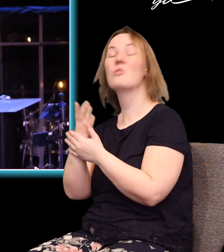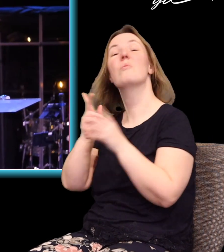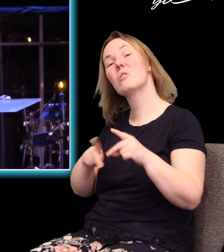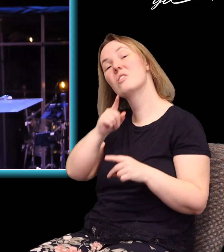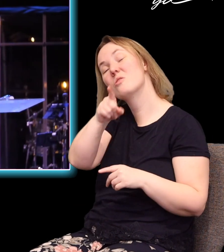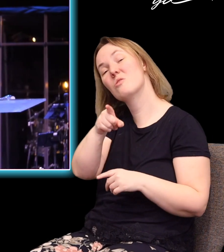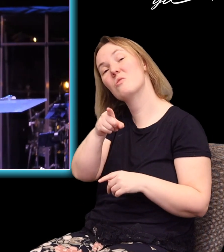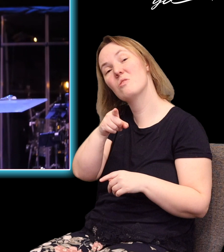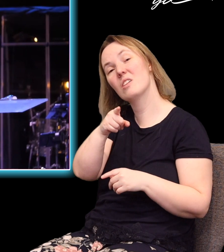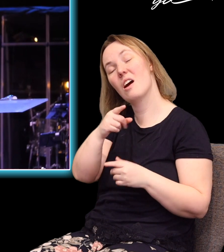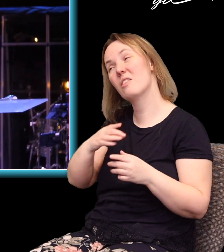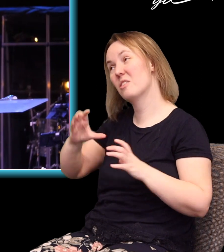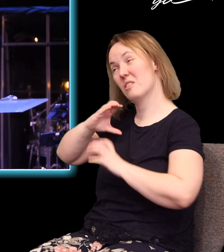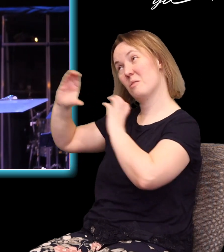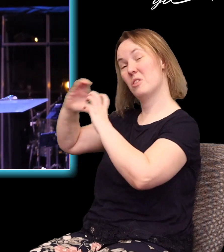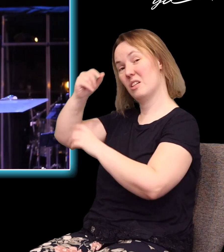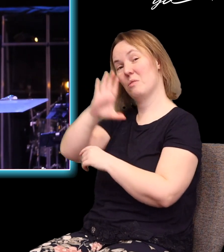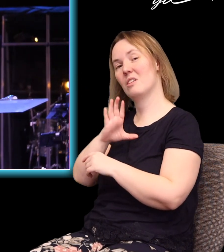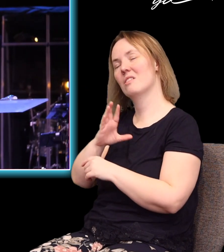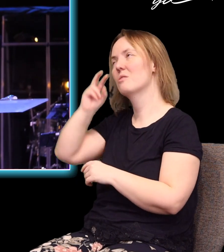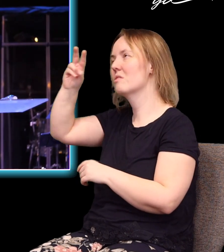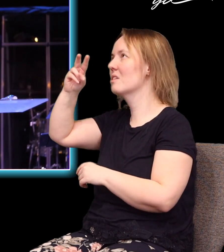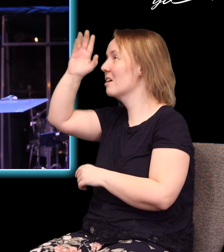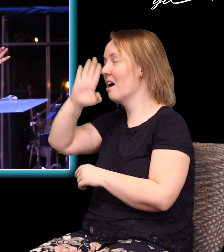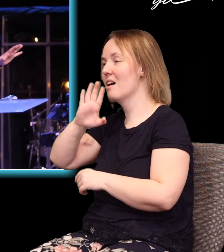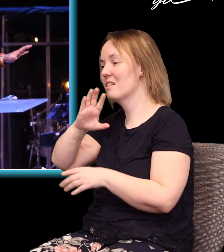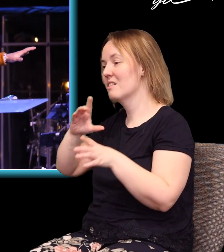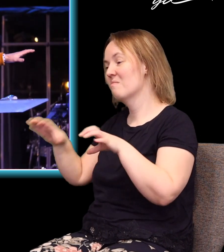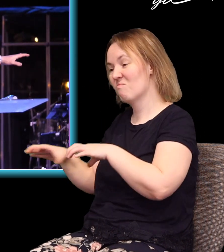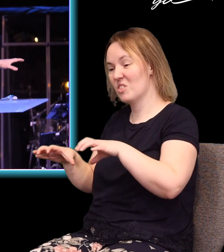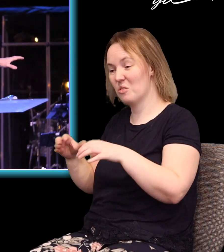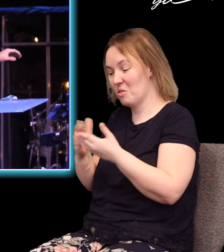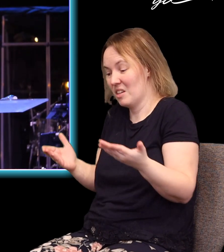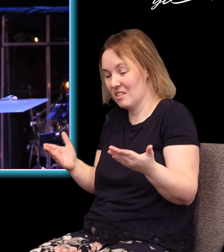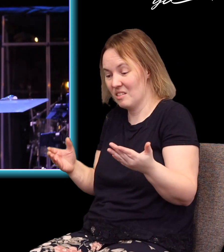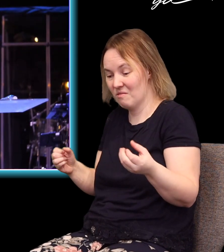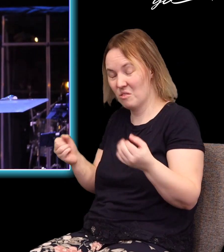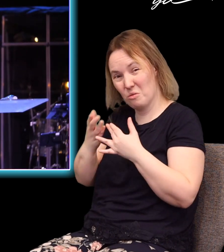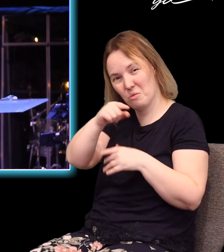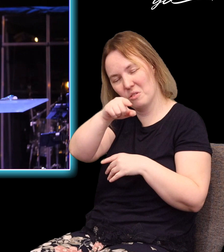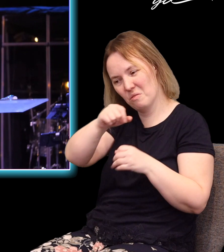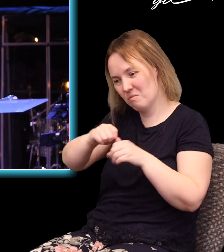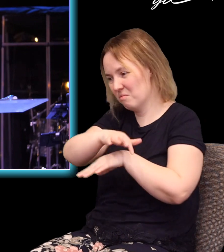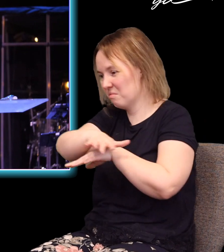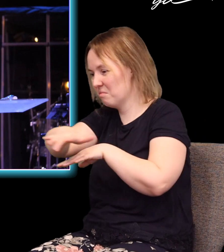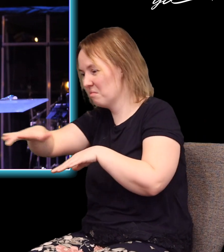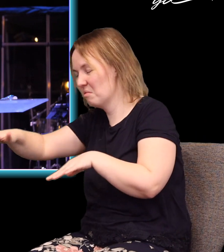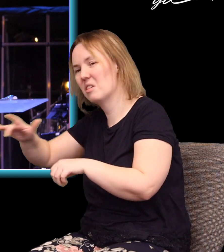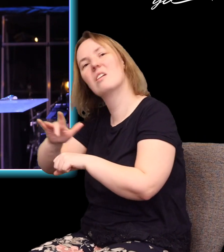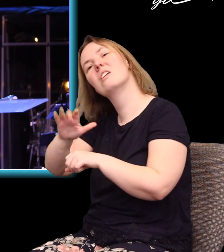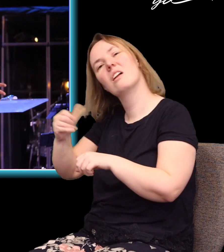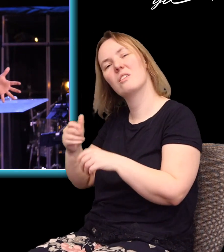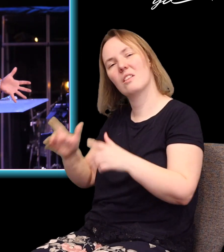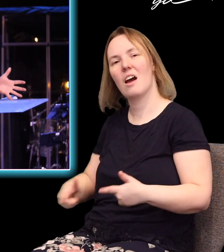you really are, that part of you that communicates with God, you begin to see God do things through you, touching other lives, making life